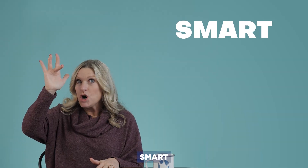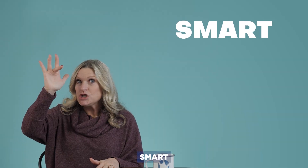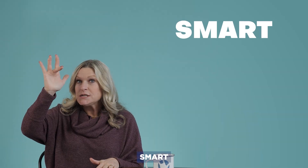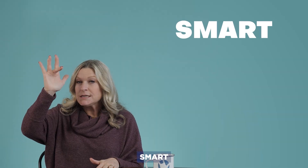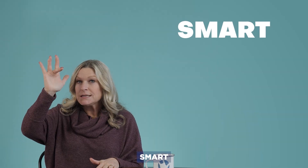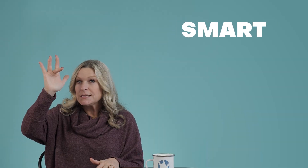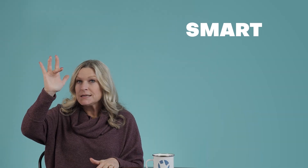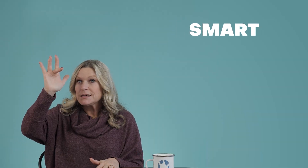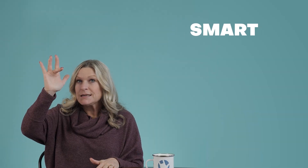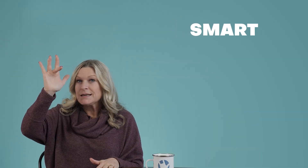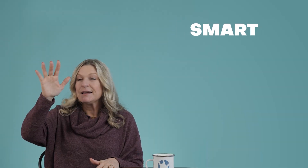Board.